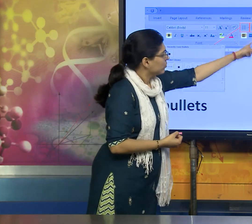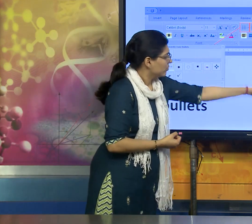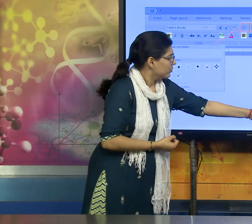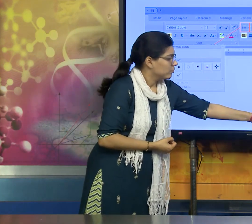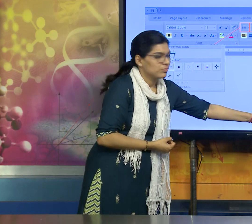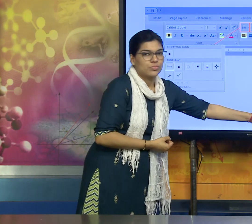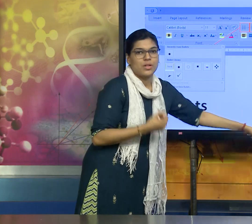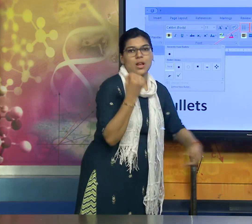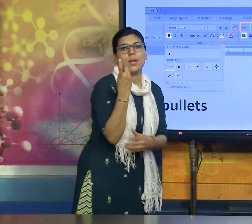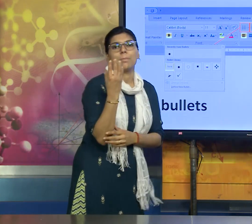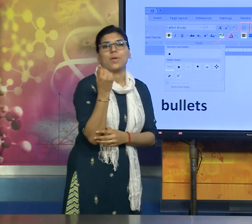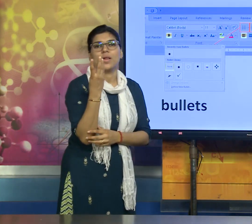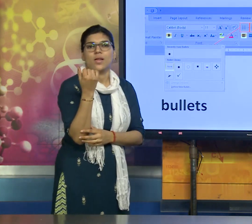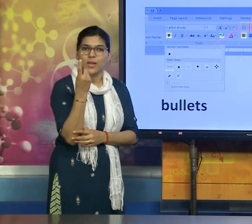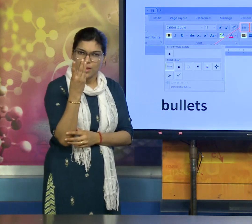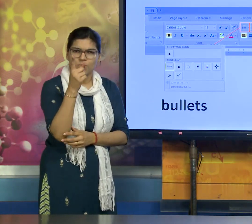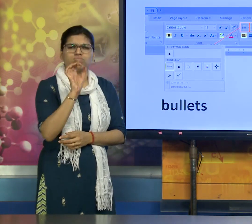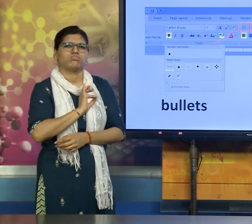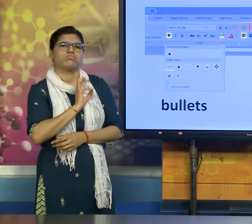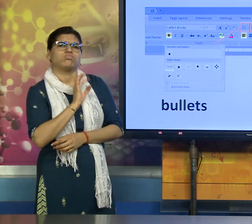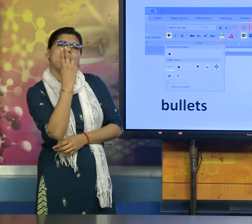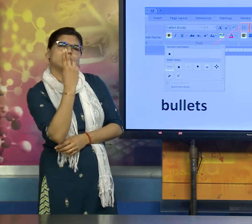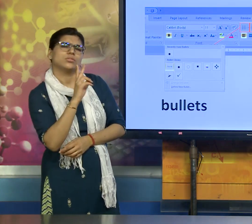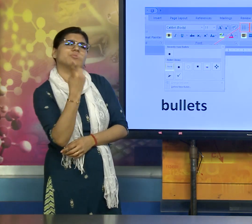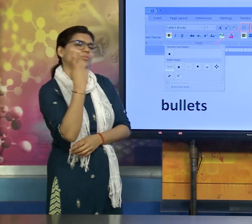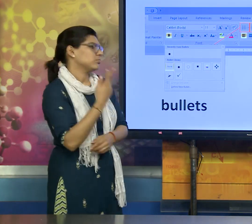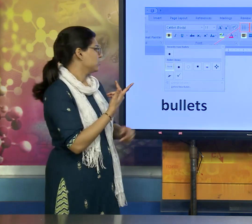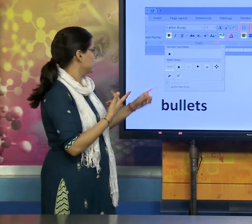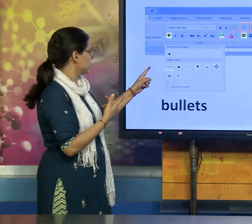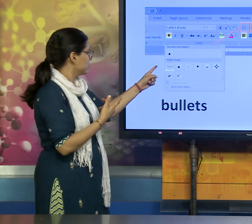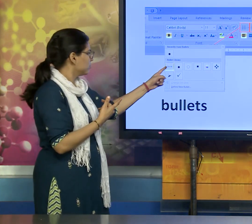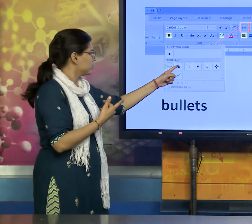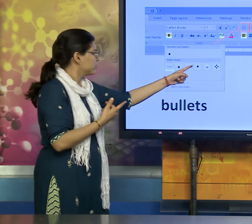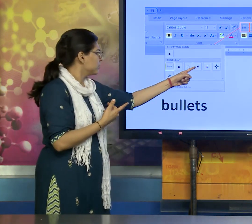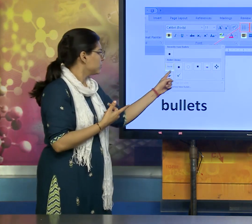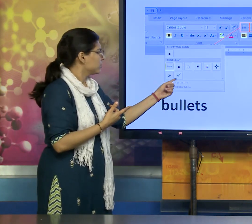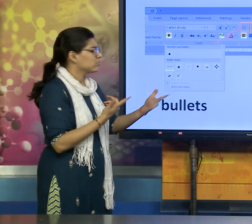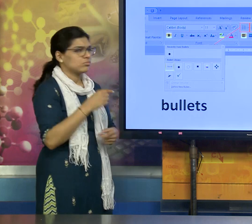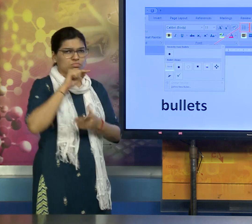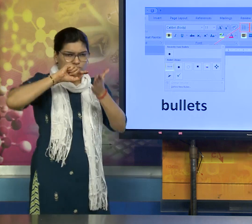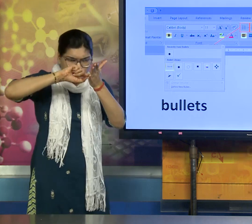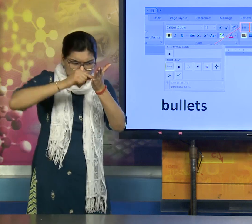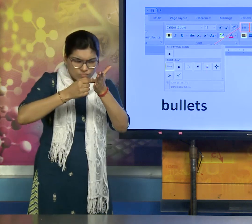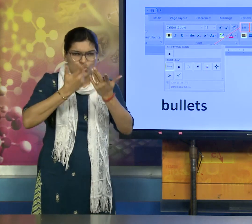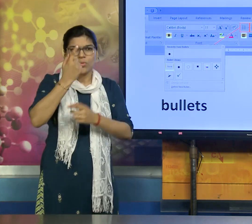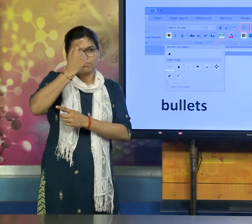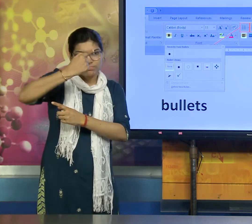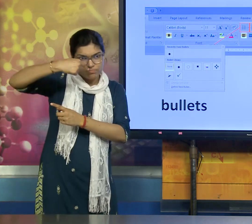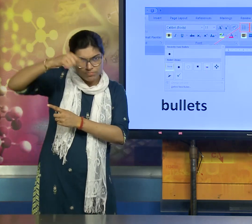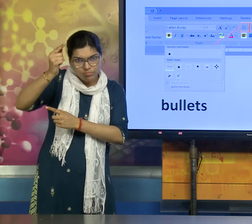we want a marker in starting. You can choose whatever you like according